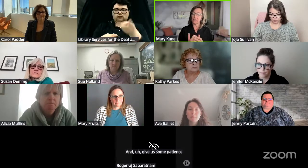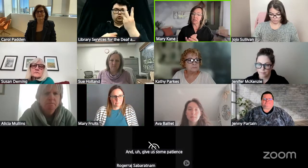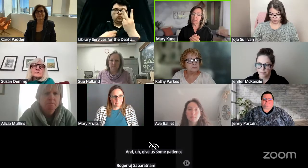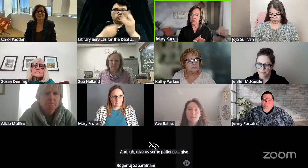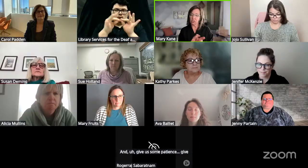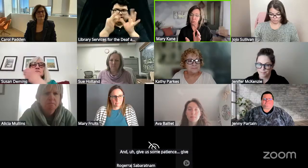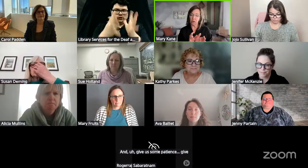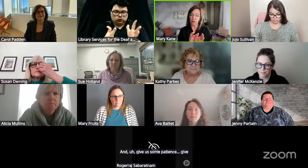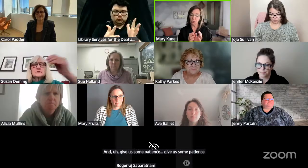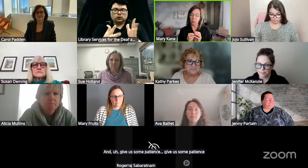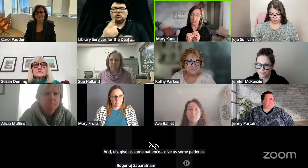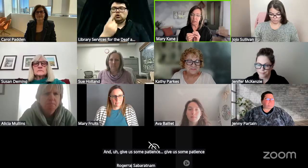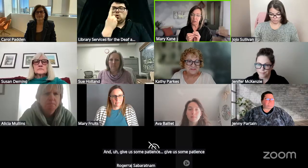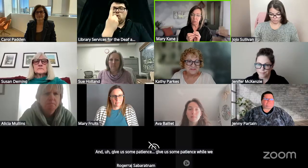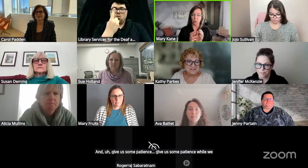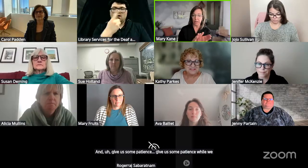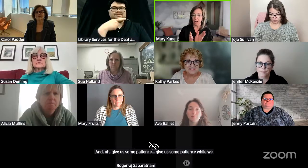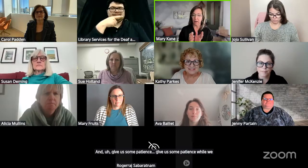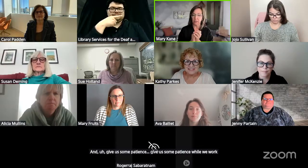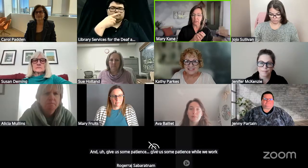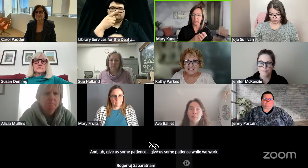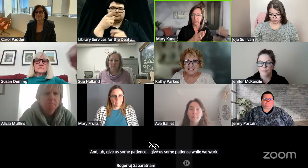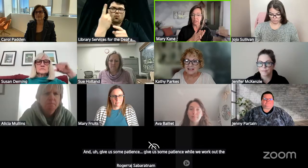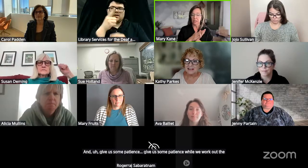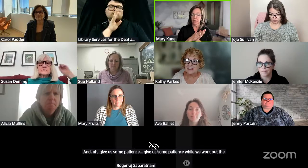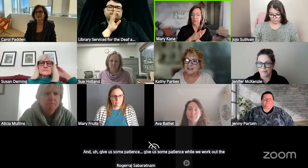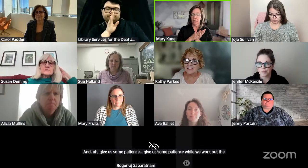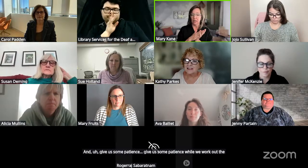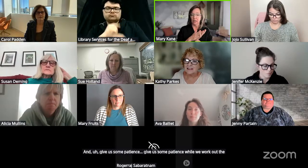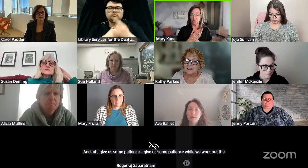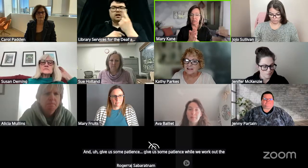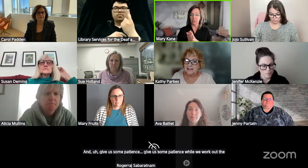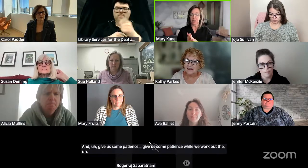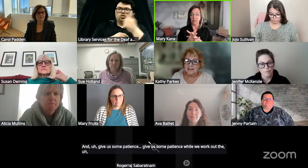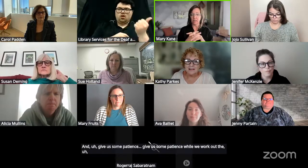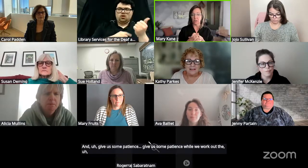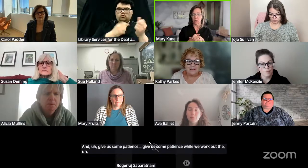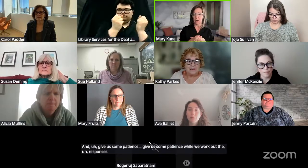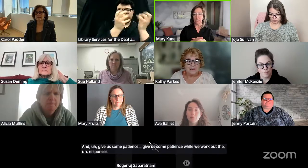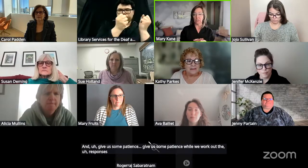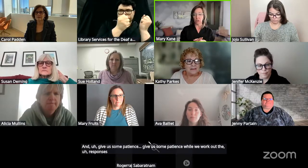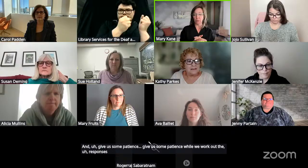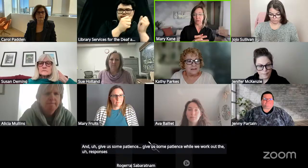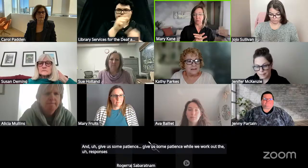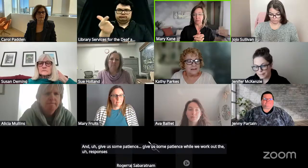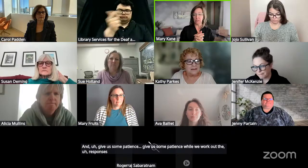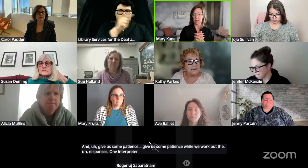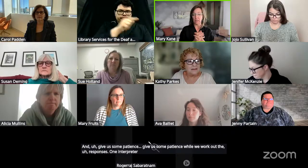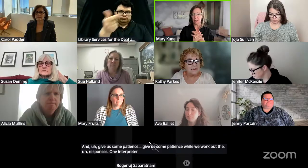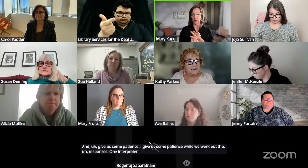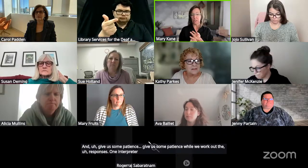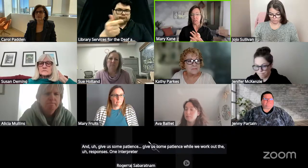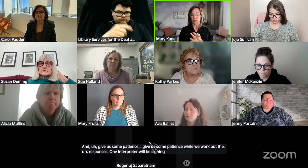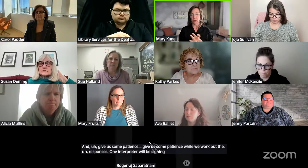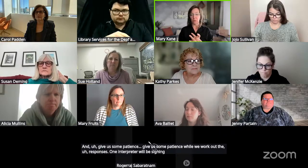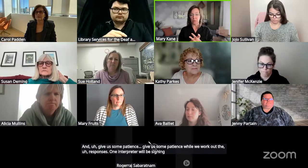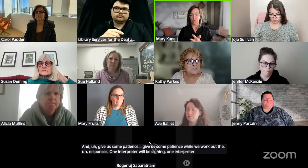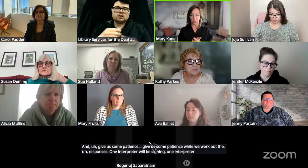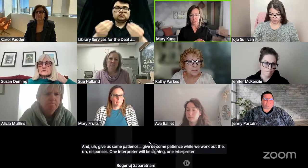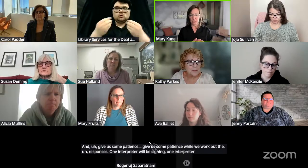some patience while we work out the responses. One interpreter will be signing, one interpreter will be voicing during